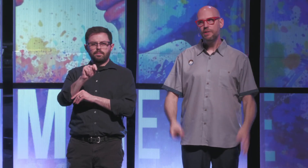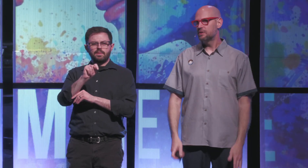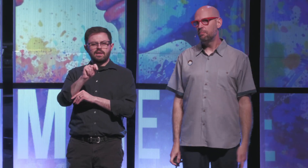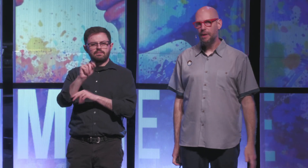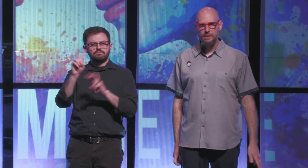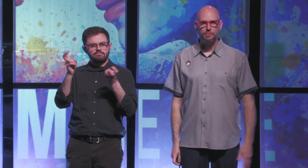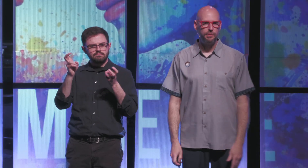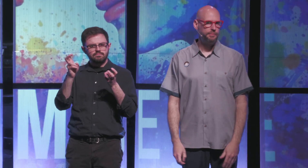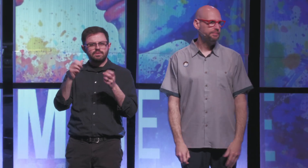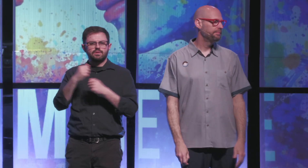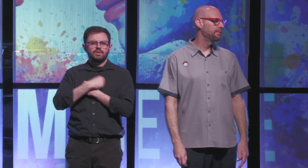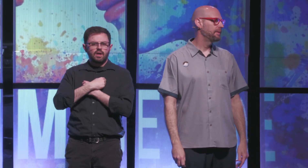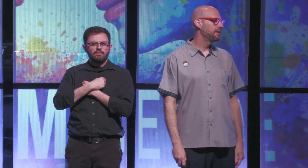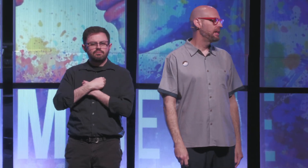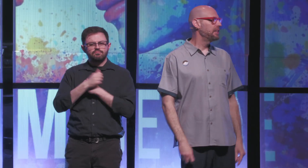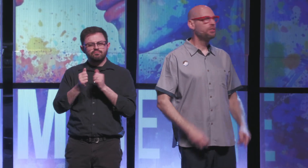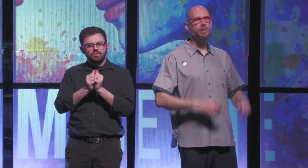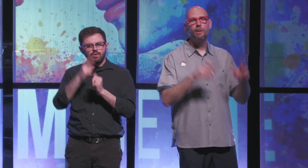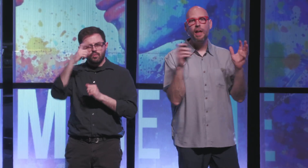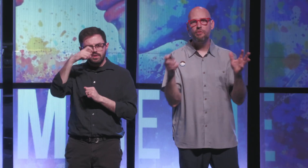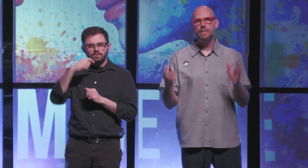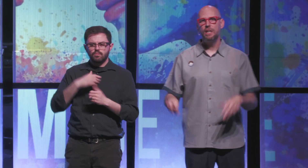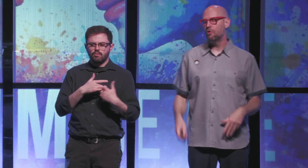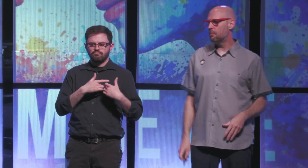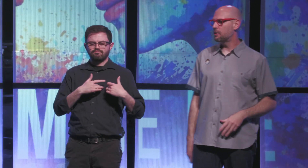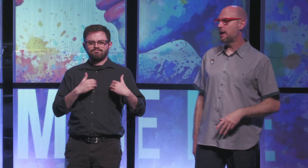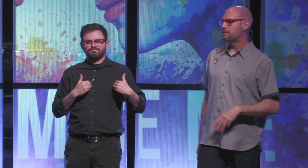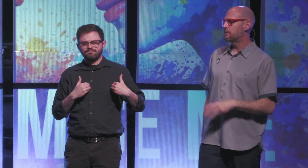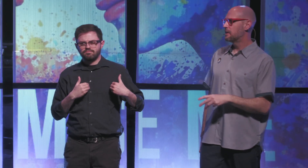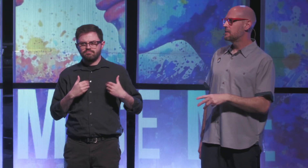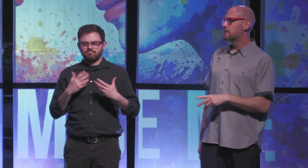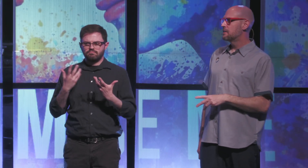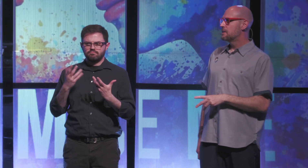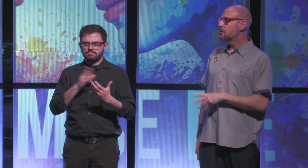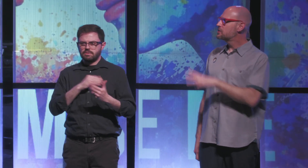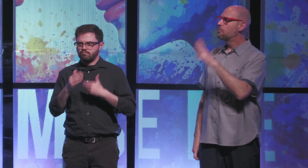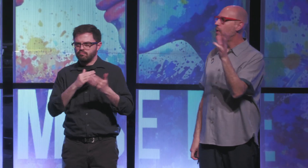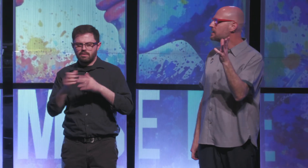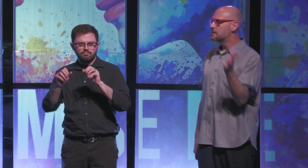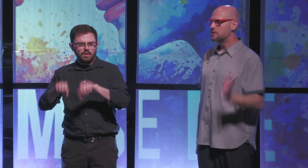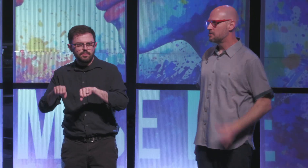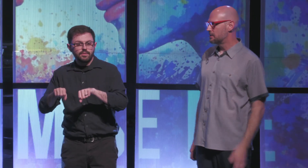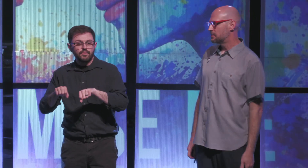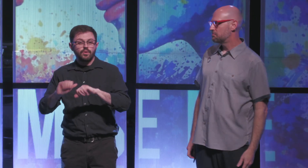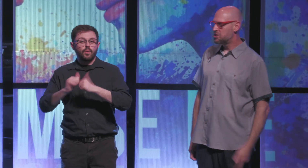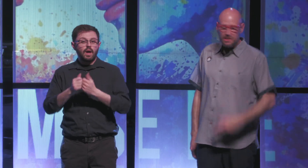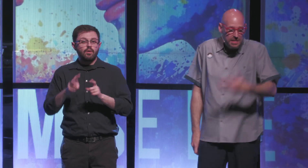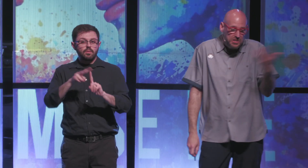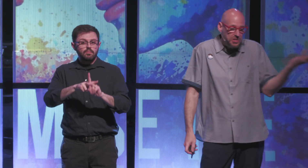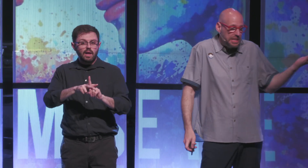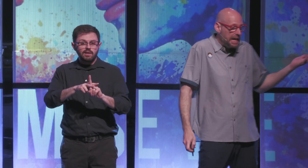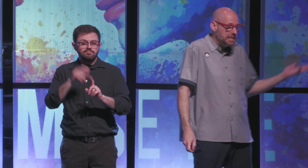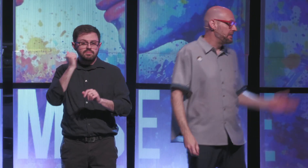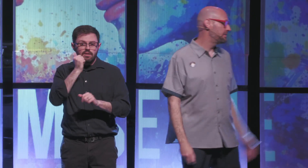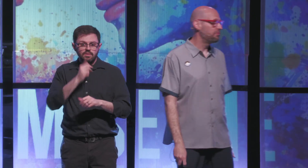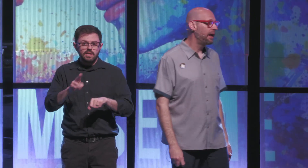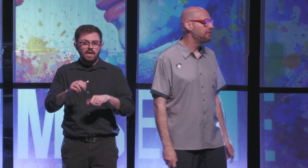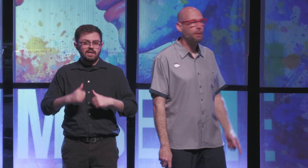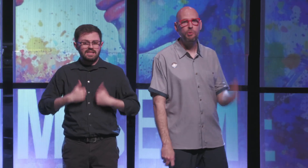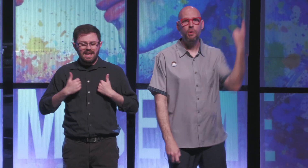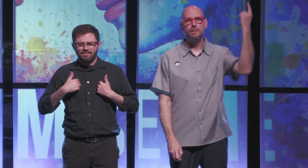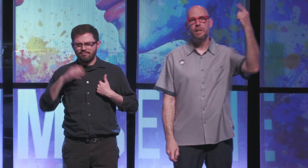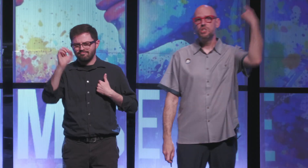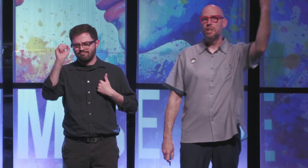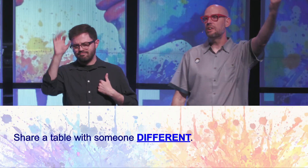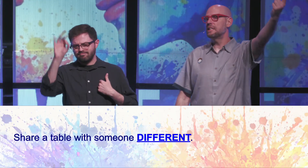what feels impossible. And so in your everyday normal life, here's some ways to do this. These are just ideas, right?